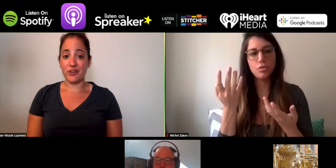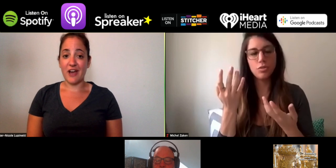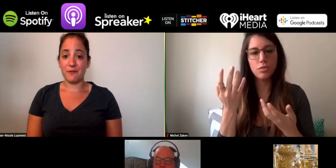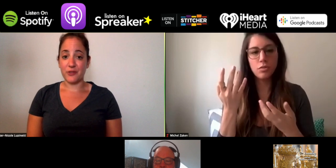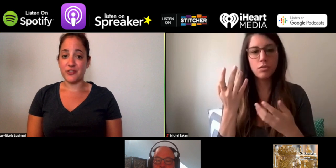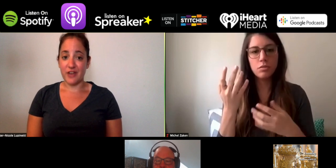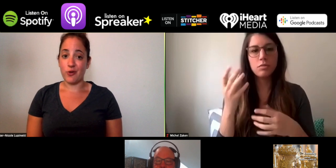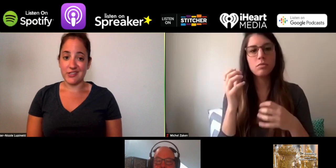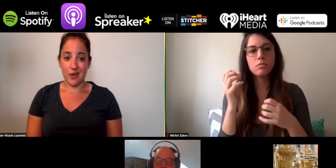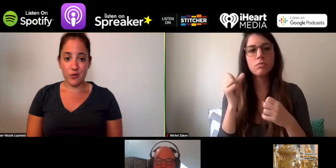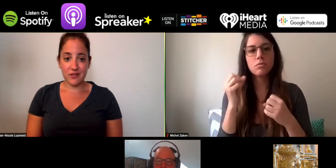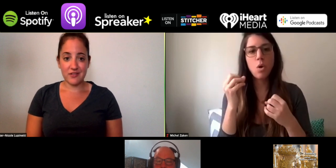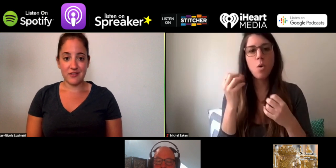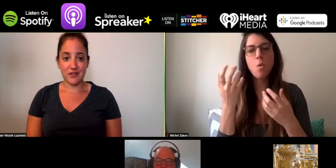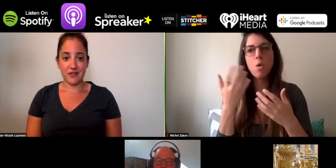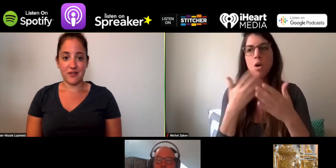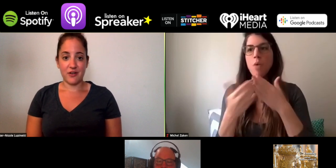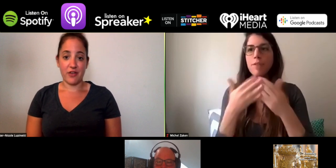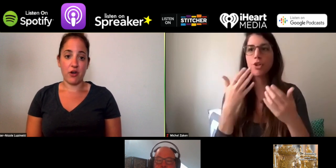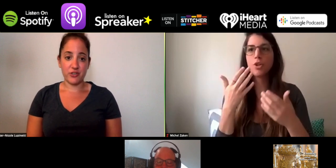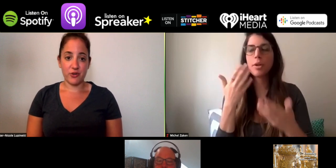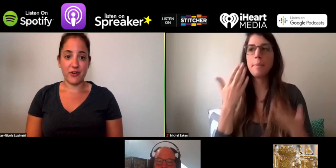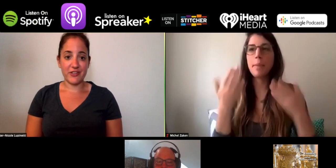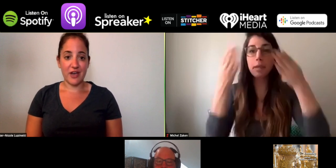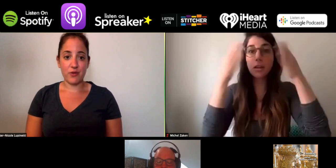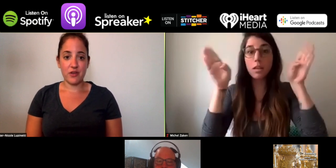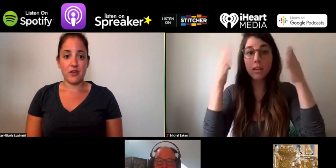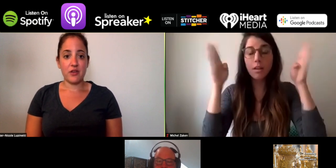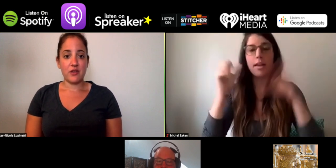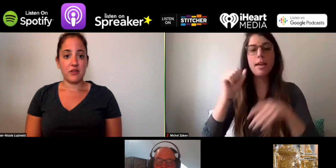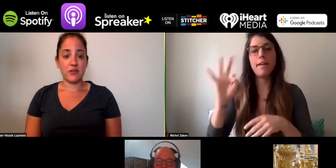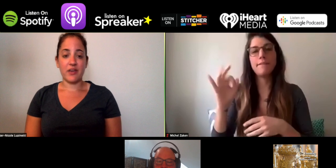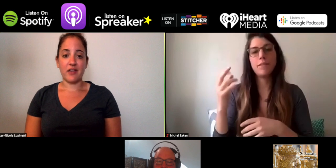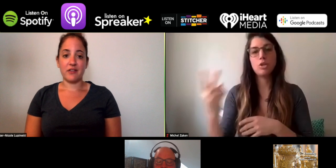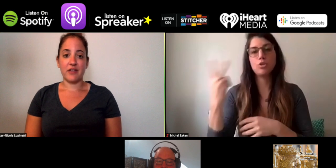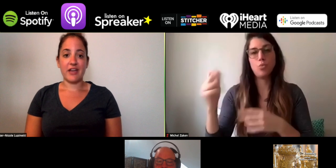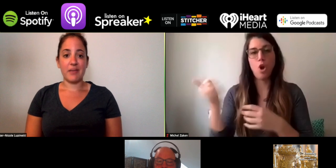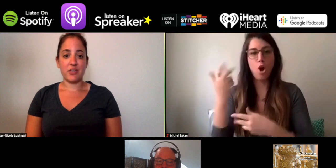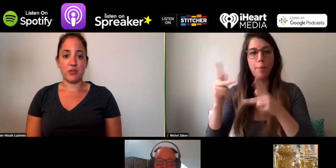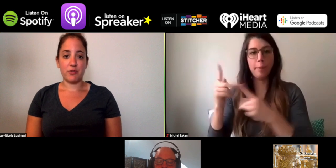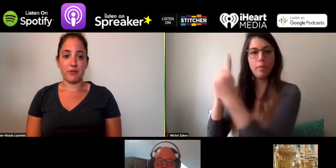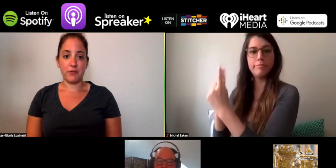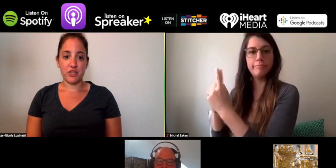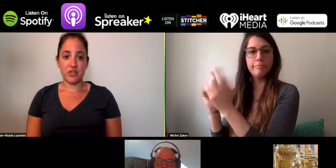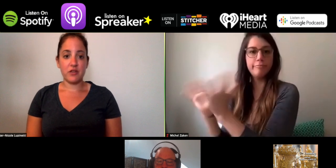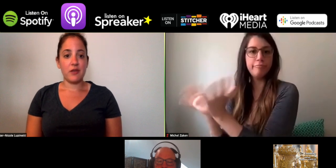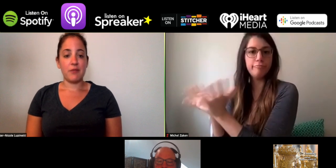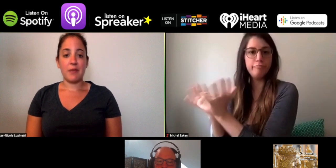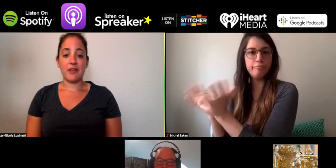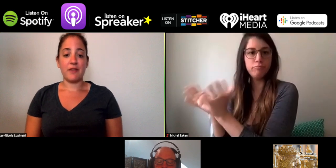we also learn how to filter that noise out, or that auditory noise out. So again, like I mentioned with the peripheral